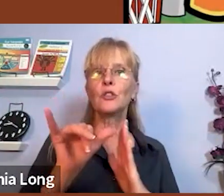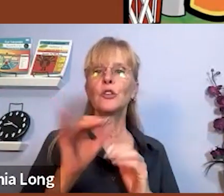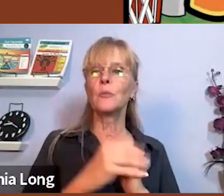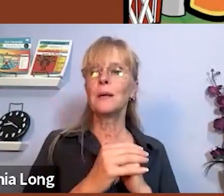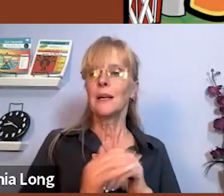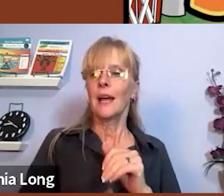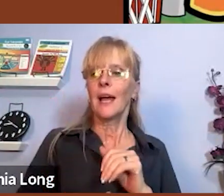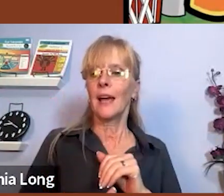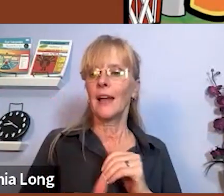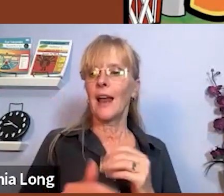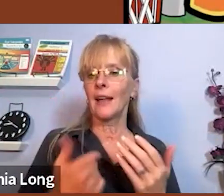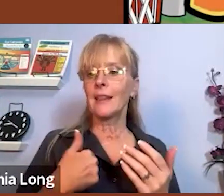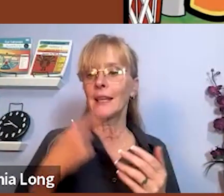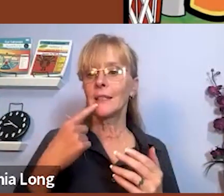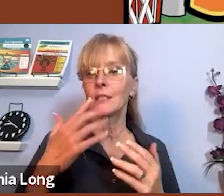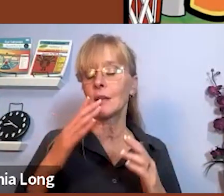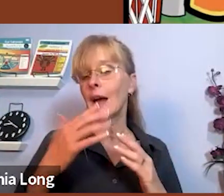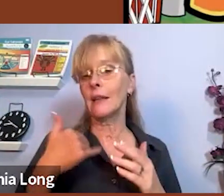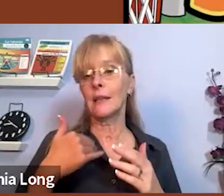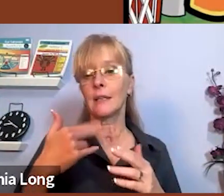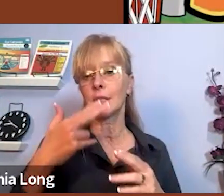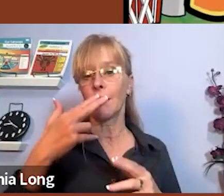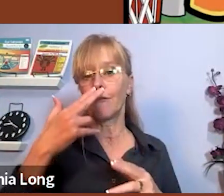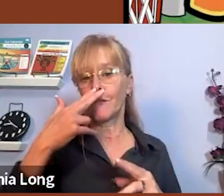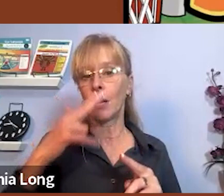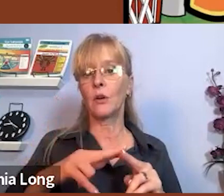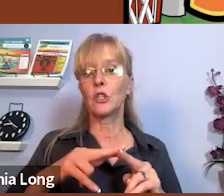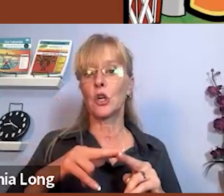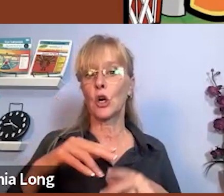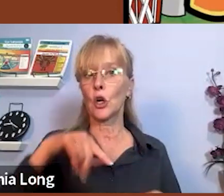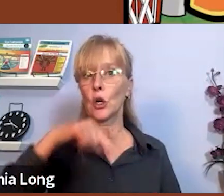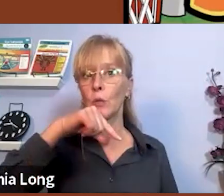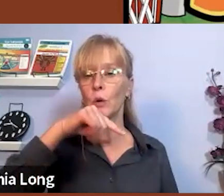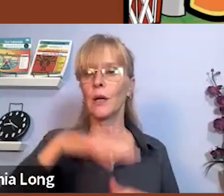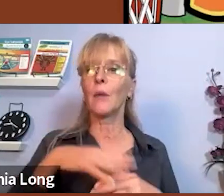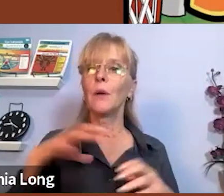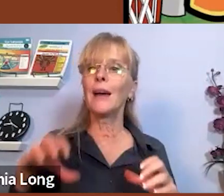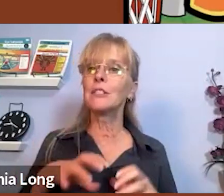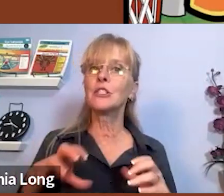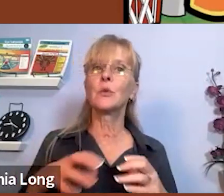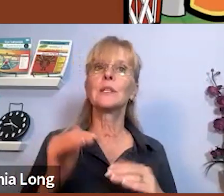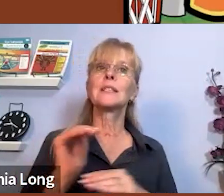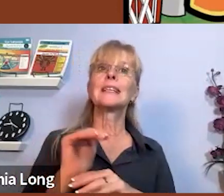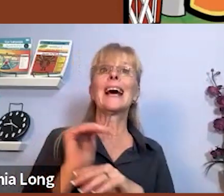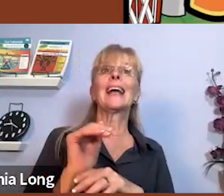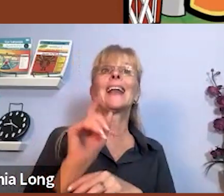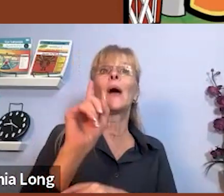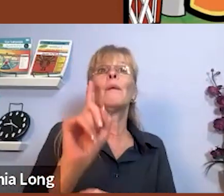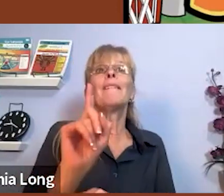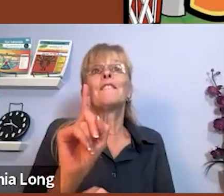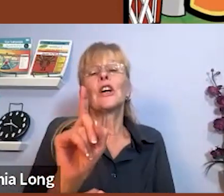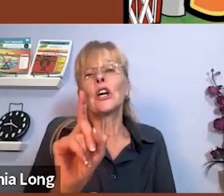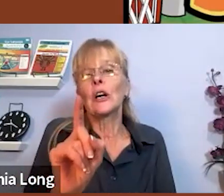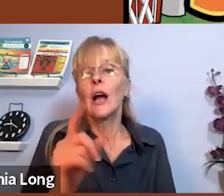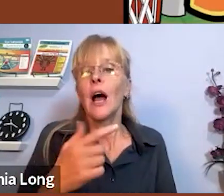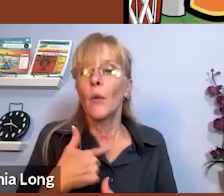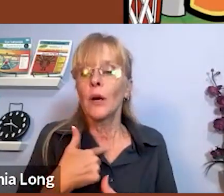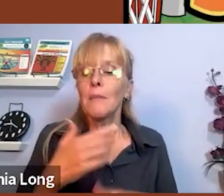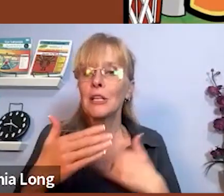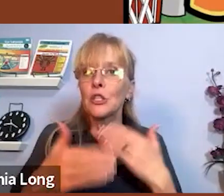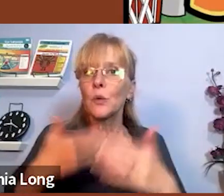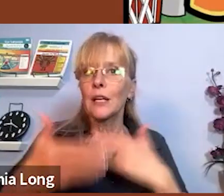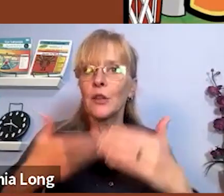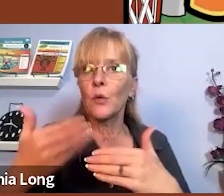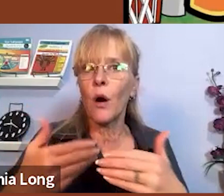on YouTube, and I think it's a fun turkey one. I would have us do it tonight. However, I